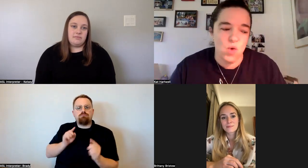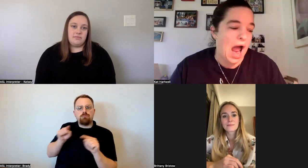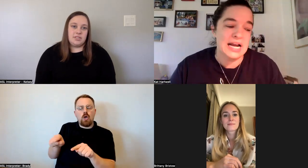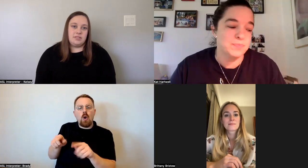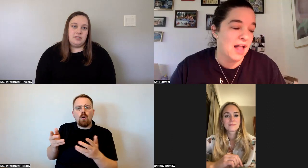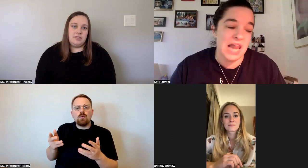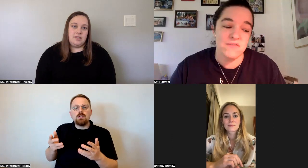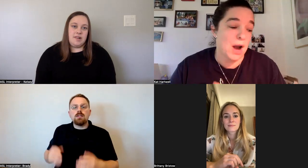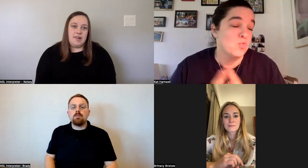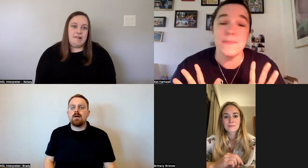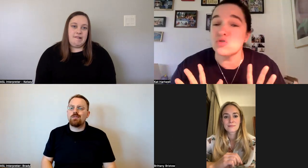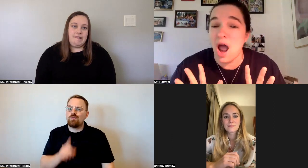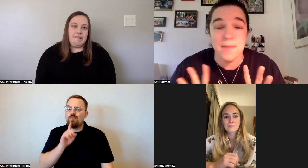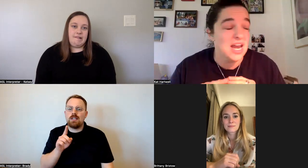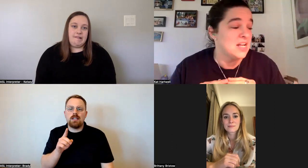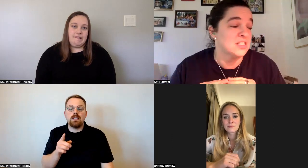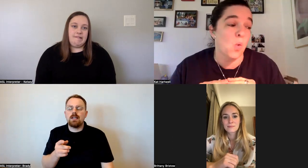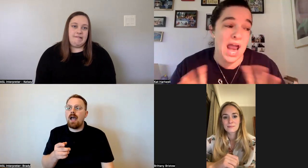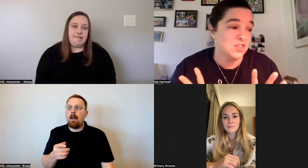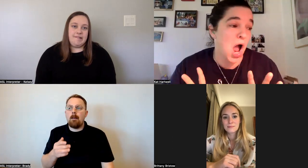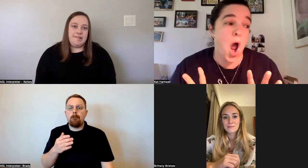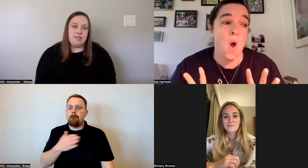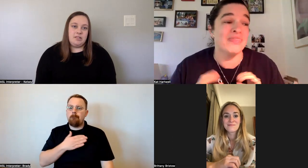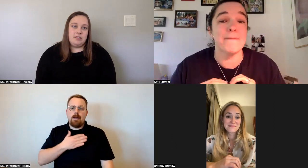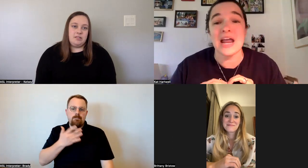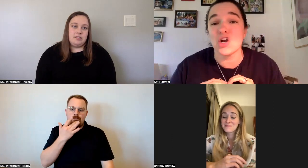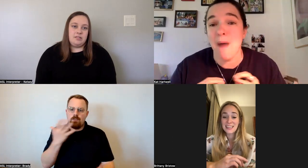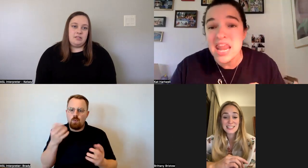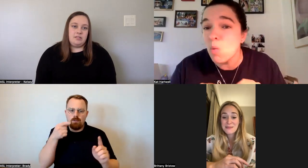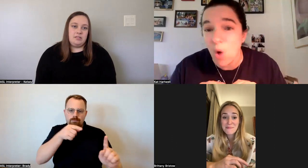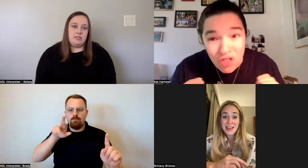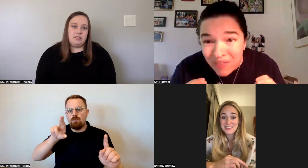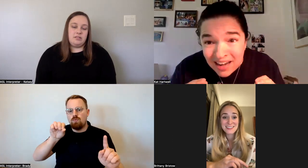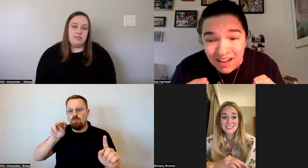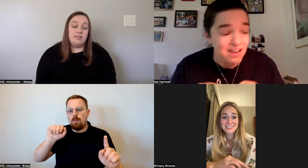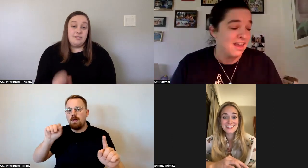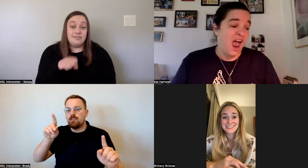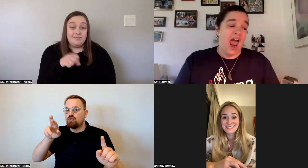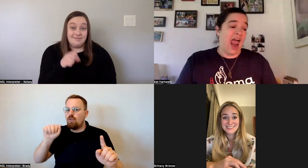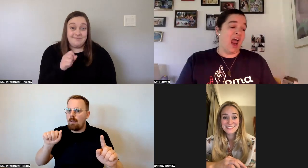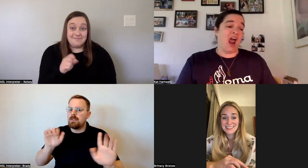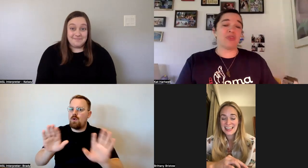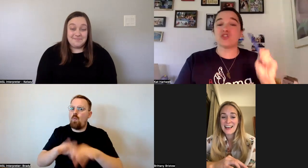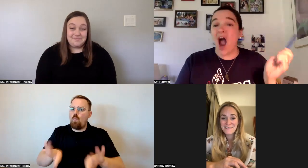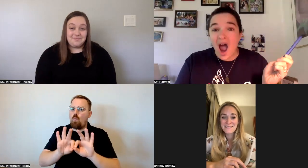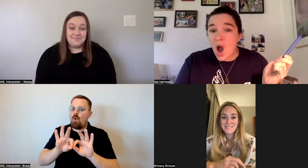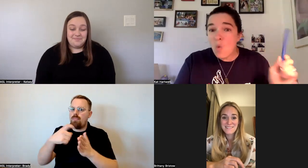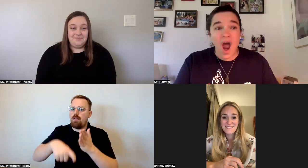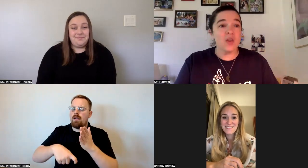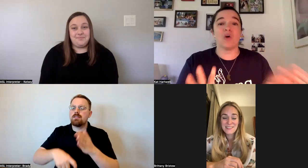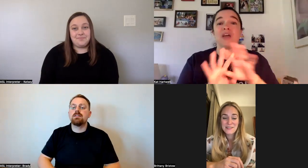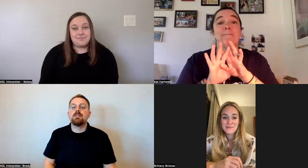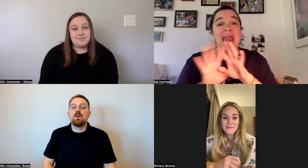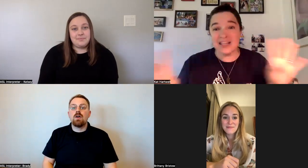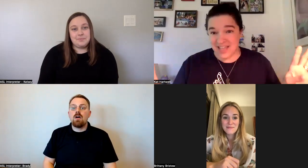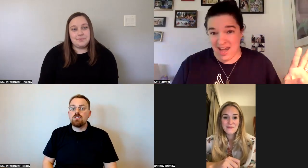But I keep telling everybody, Romadrama is the way to go, and they make the money worth it. And the Yeah. Chicago